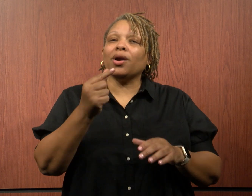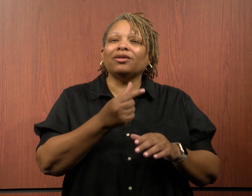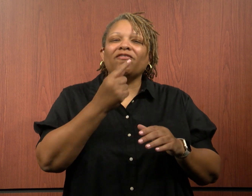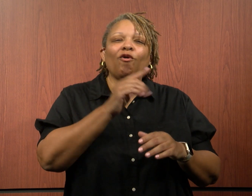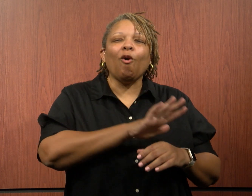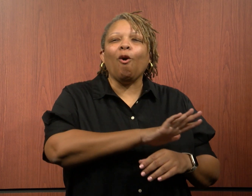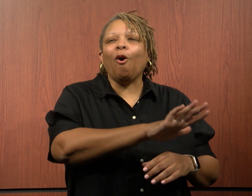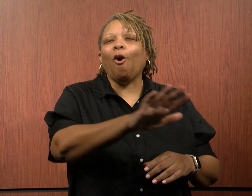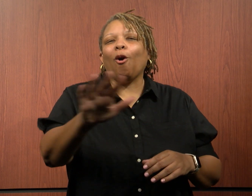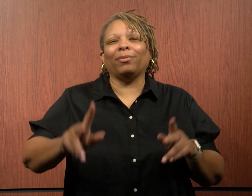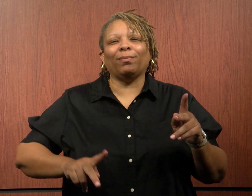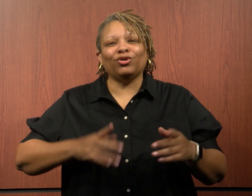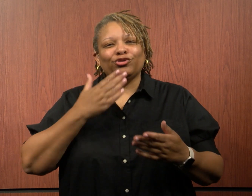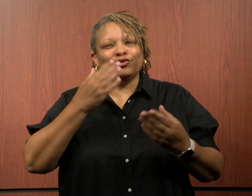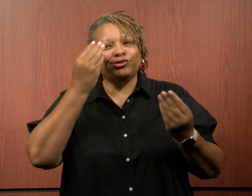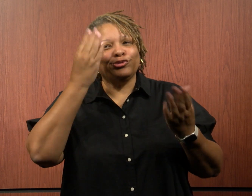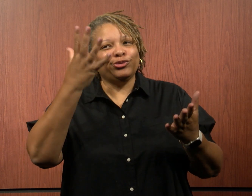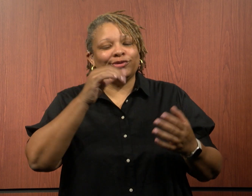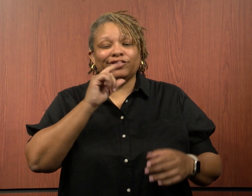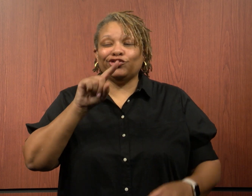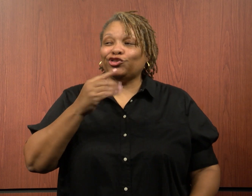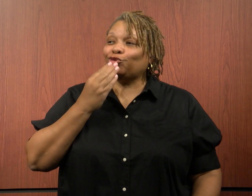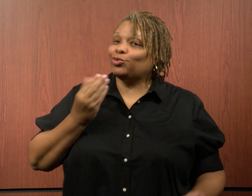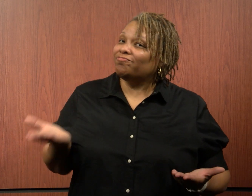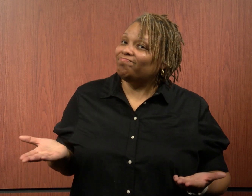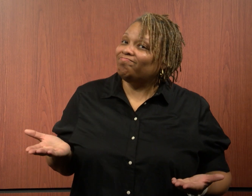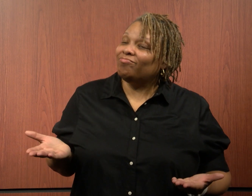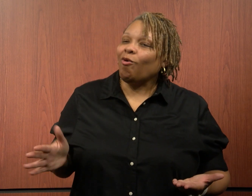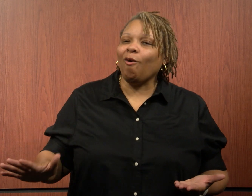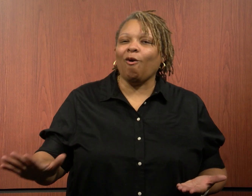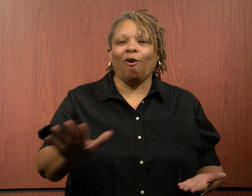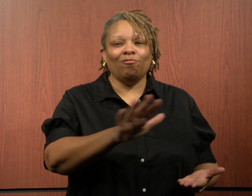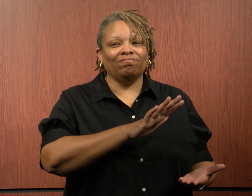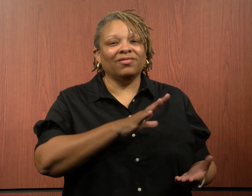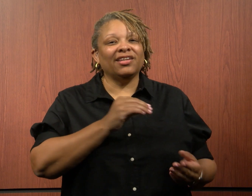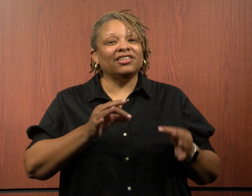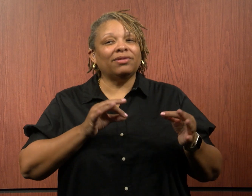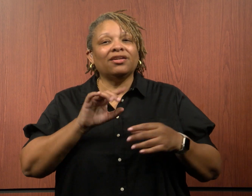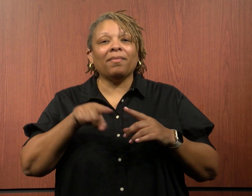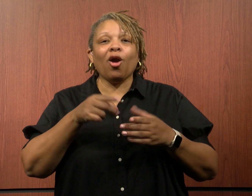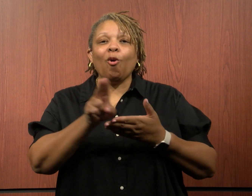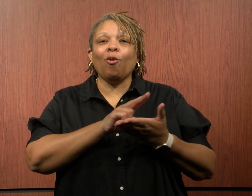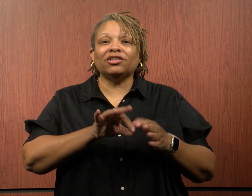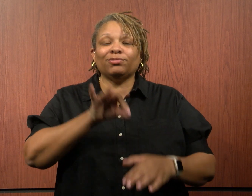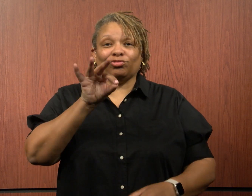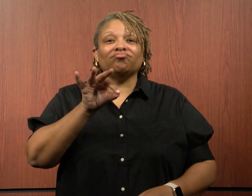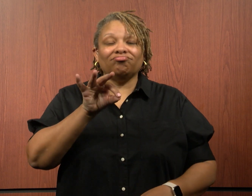for Jewish people, and puts great emphasis on the work of the Holy Spirit.